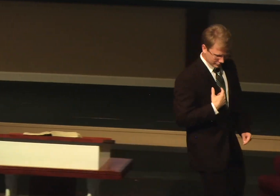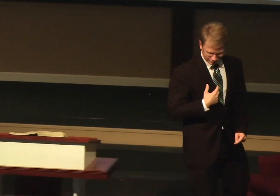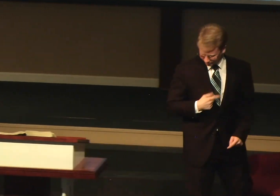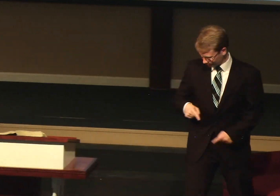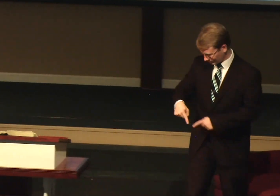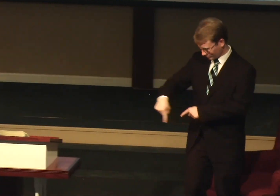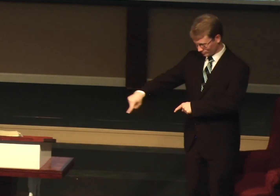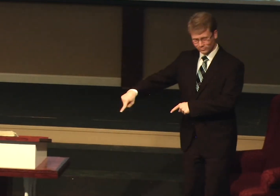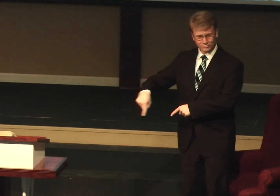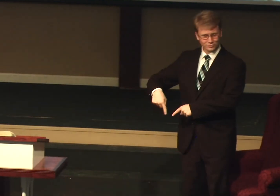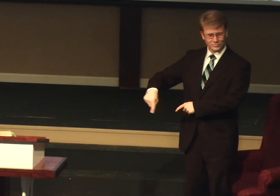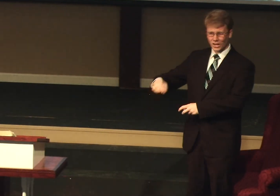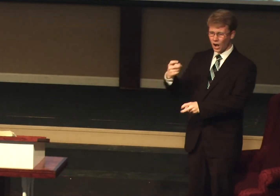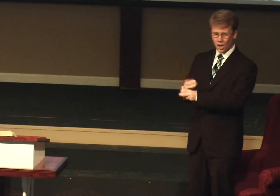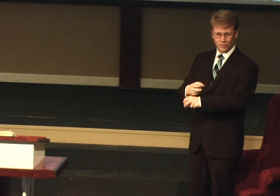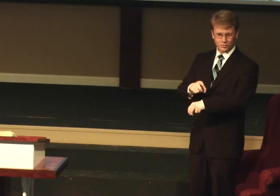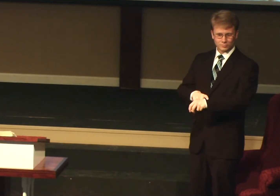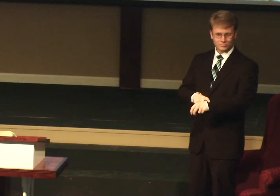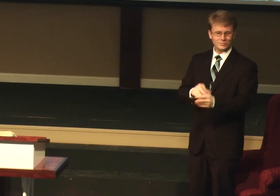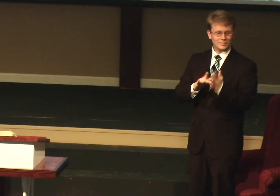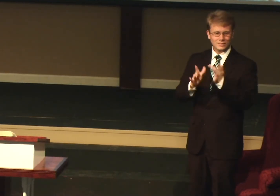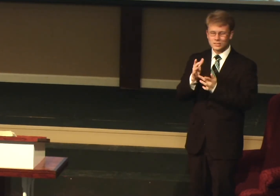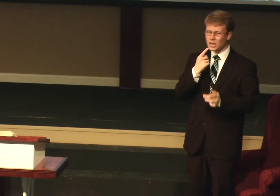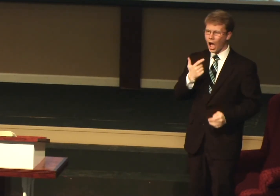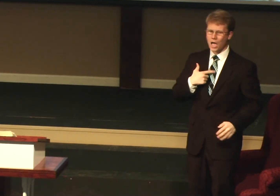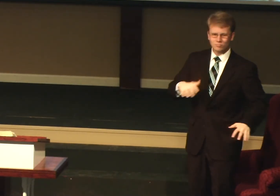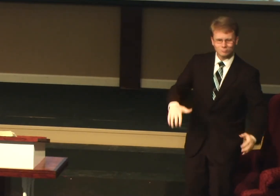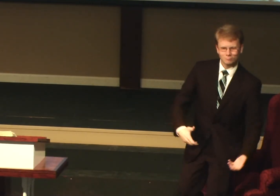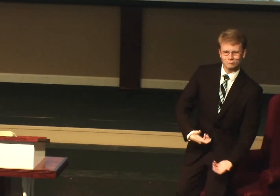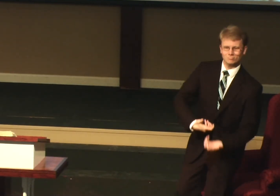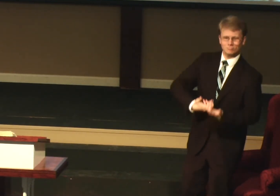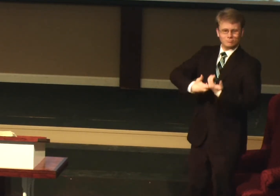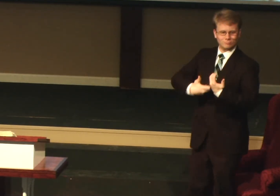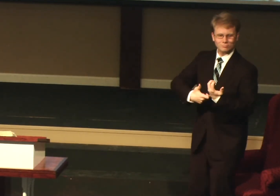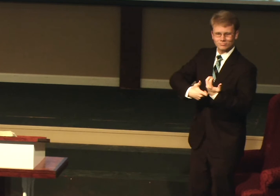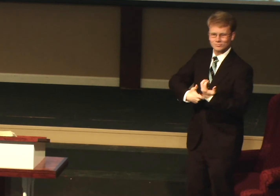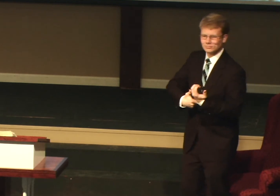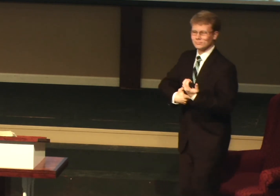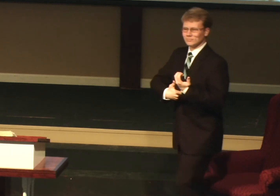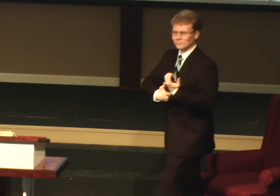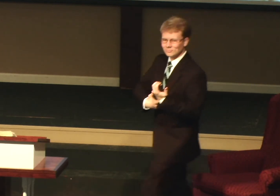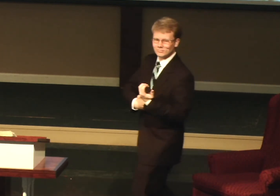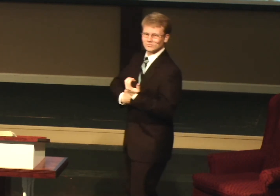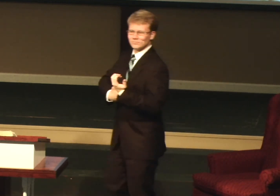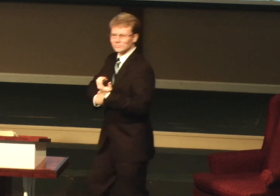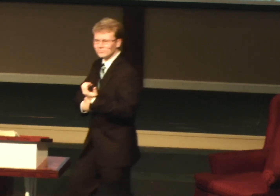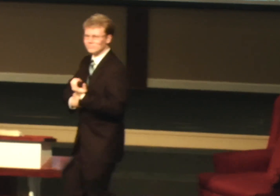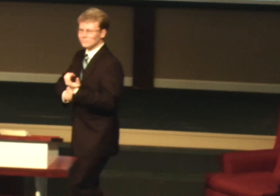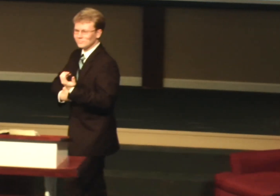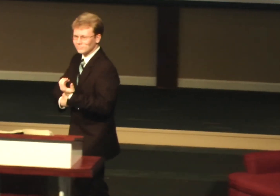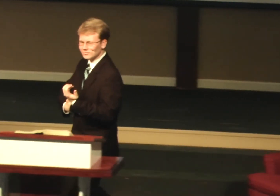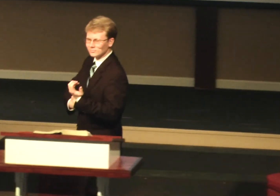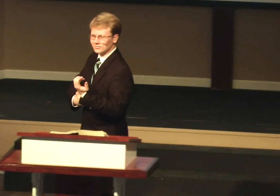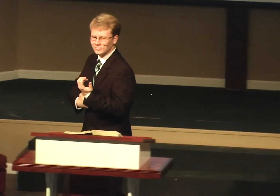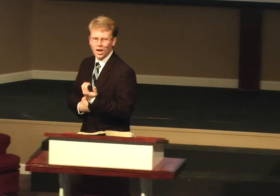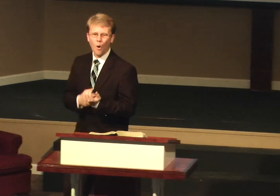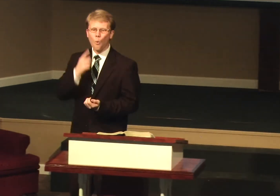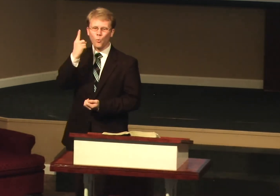period right here in your life, you see that? That was a difficult time for you. And so what I did, I carried you during